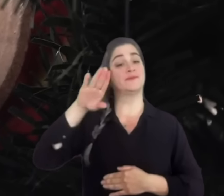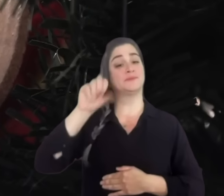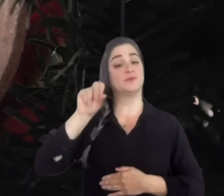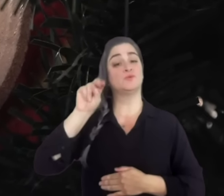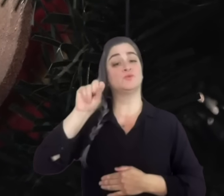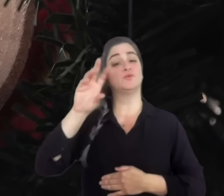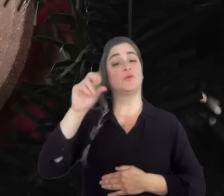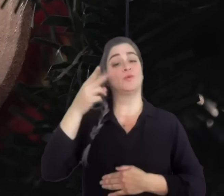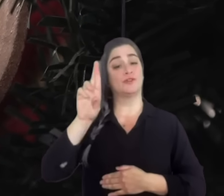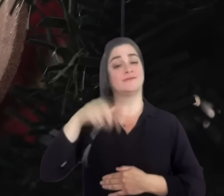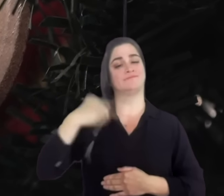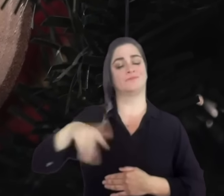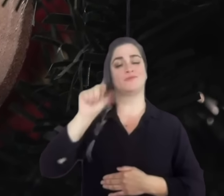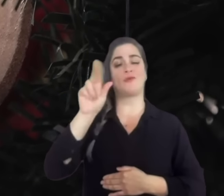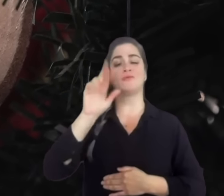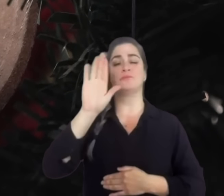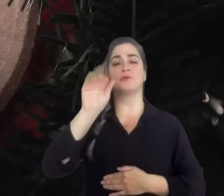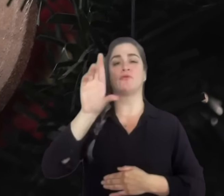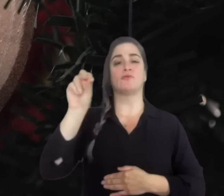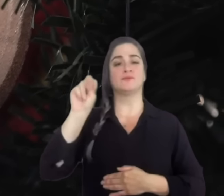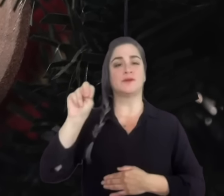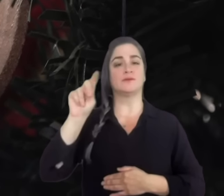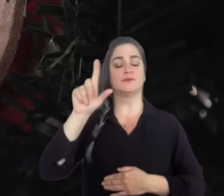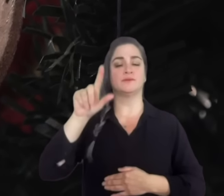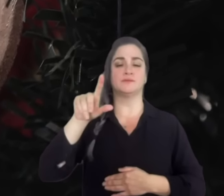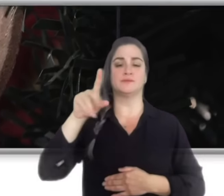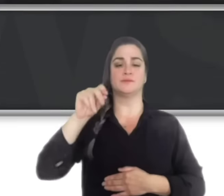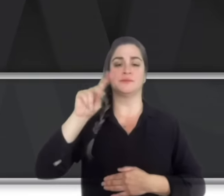PBS NewsHour, I'm Laura Barone Lopez in Maine.